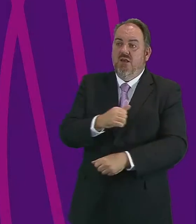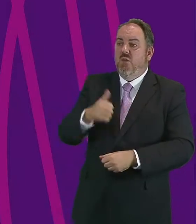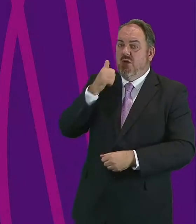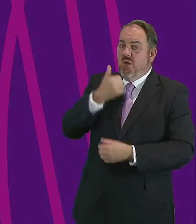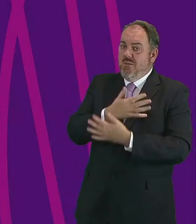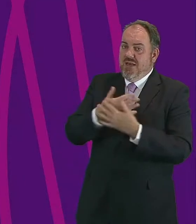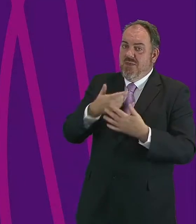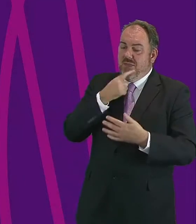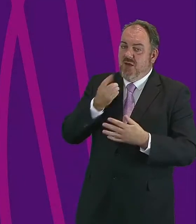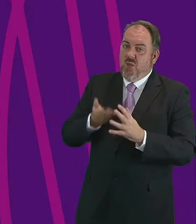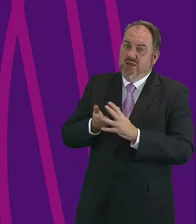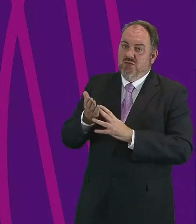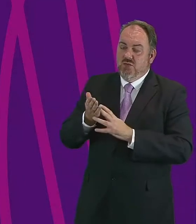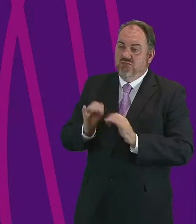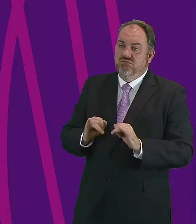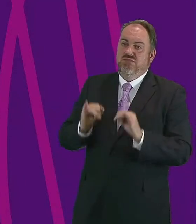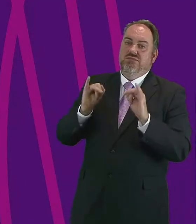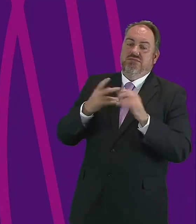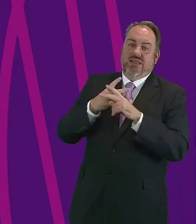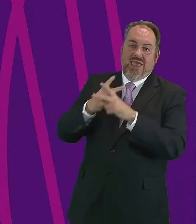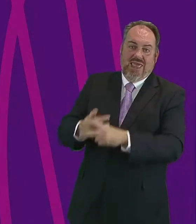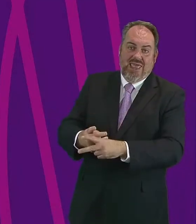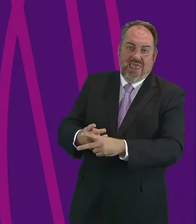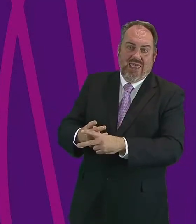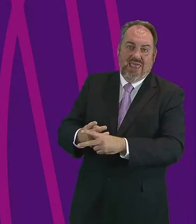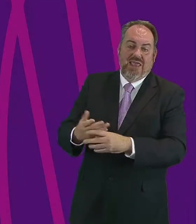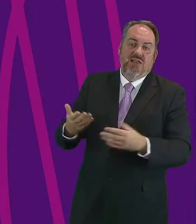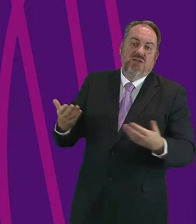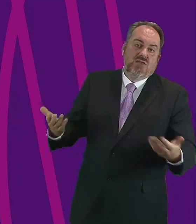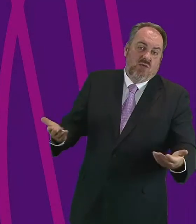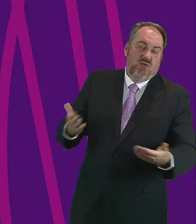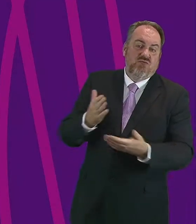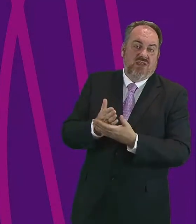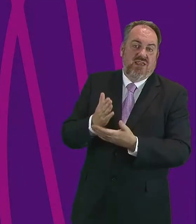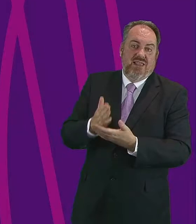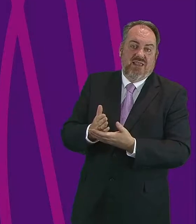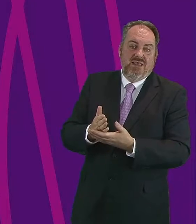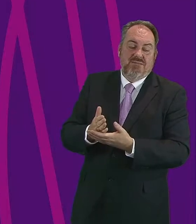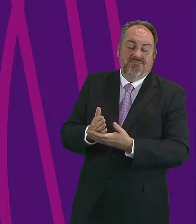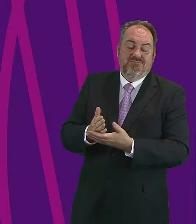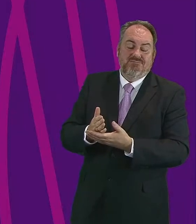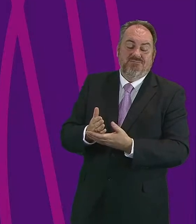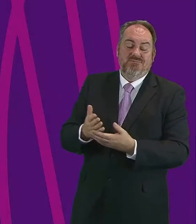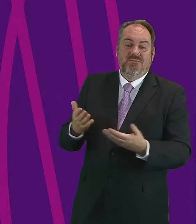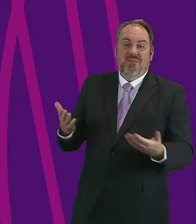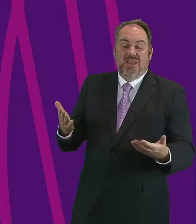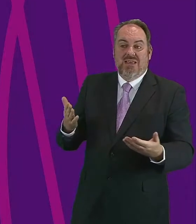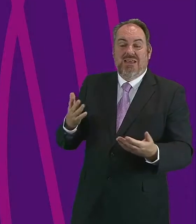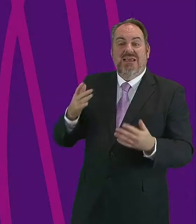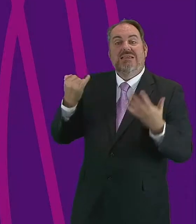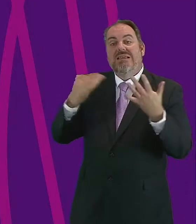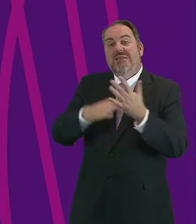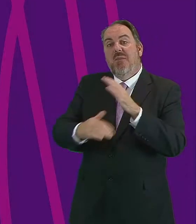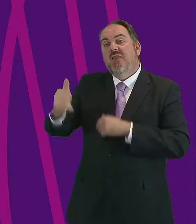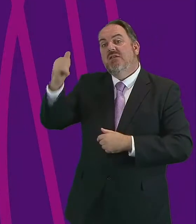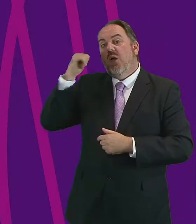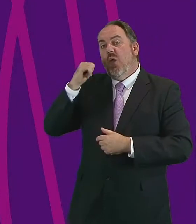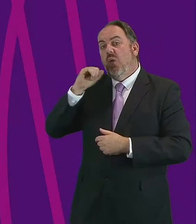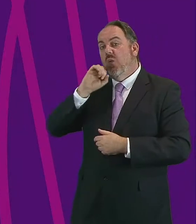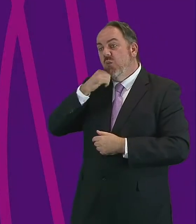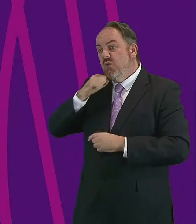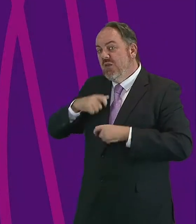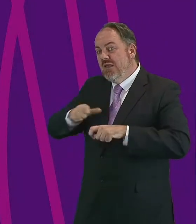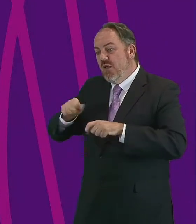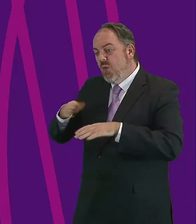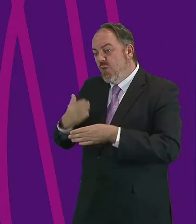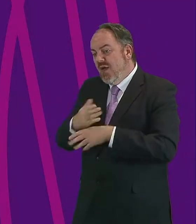ICU. So we need to look at the provisions we've got and say, if we needed these 6 months ago, might we still need them?